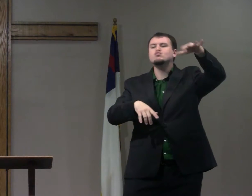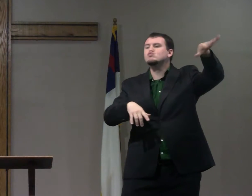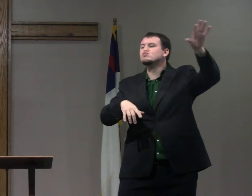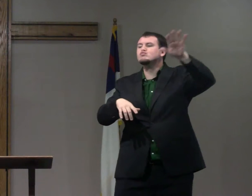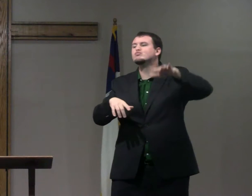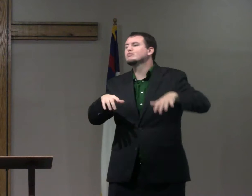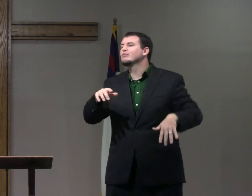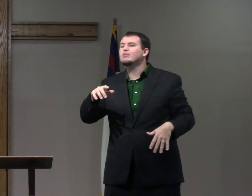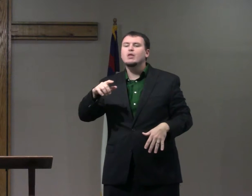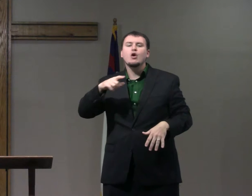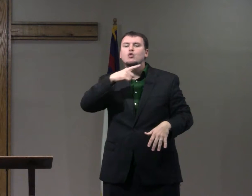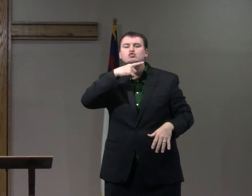we went